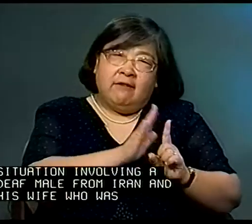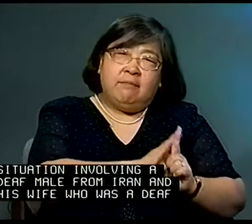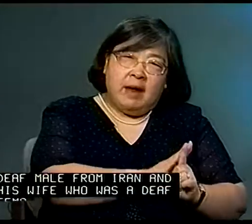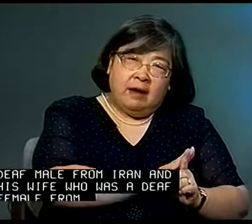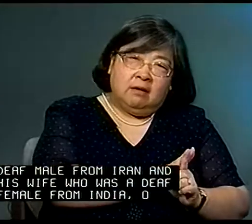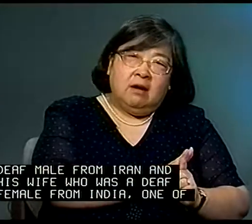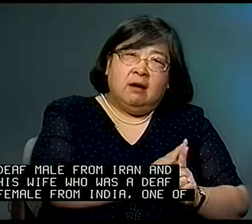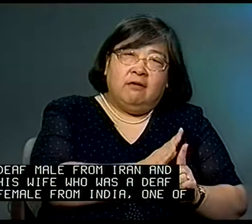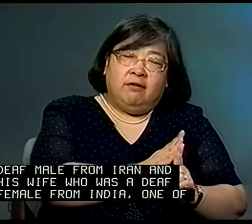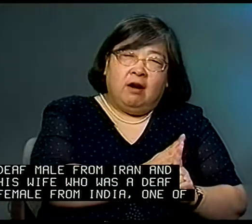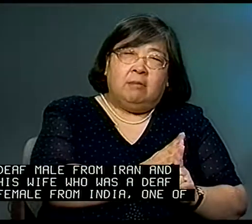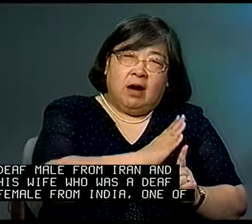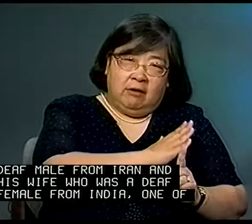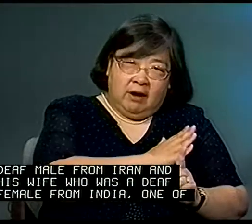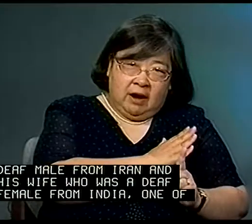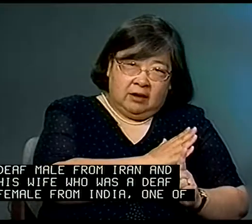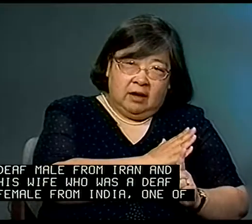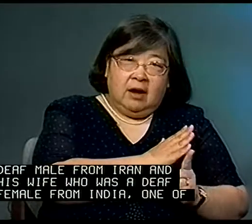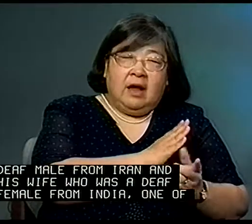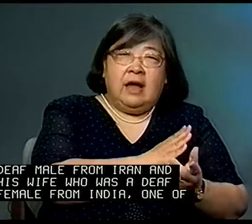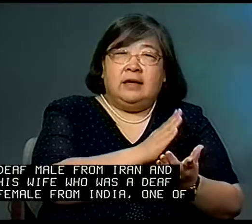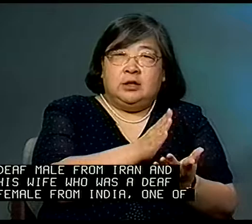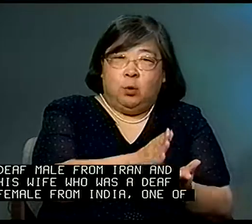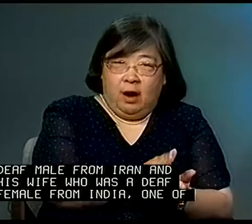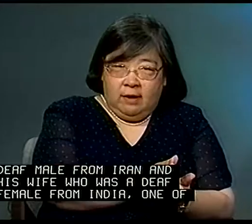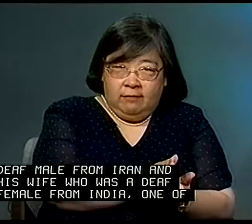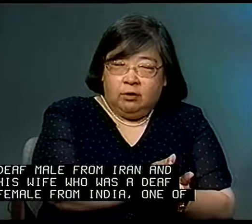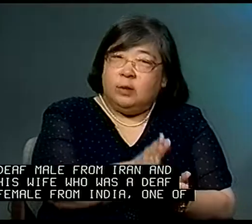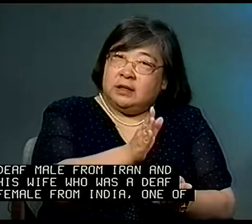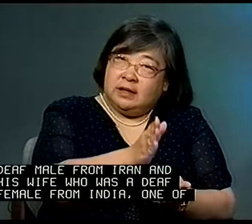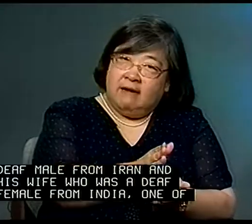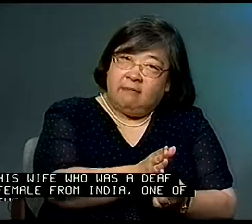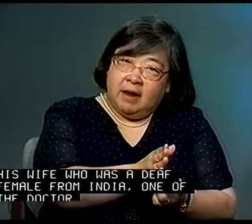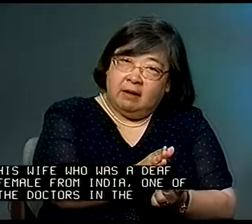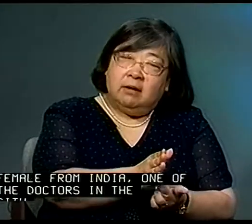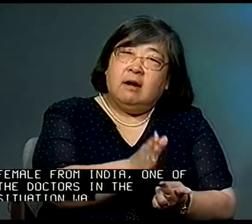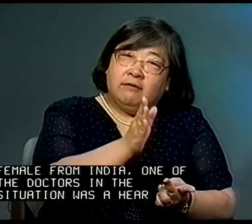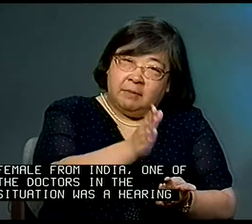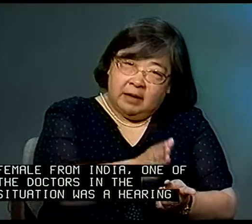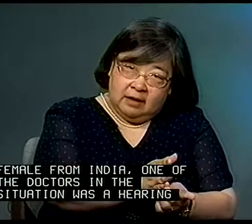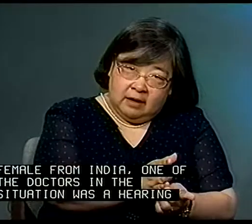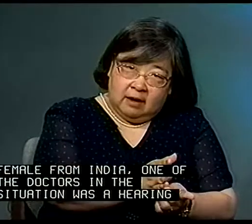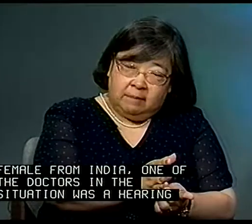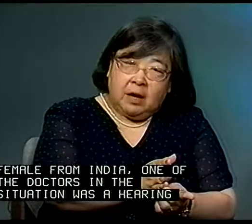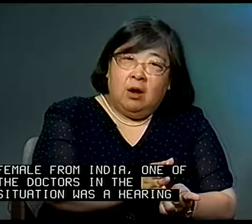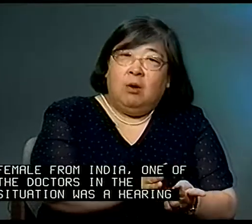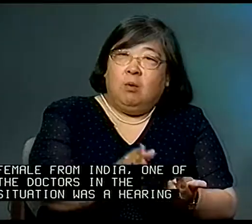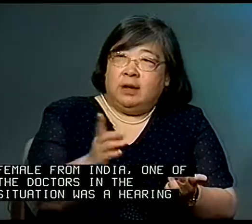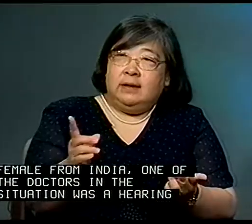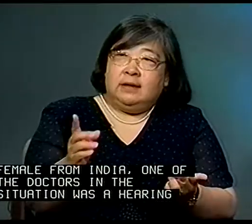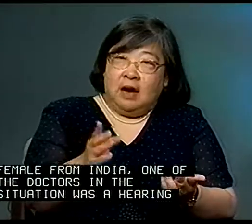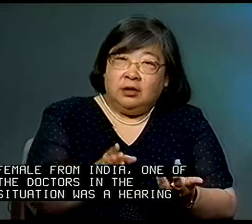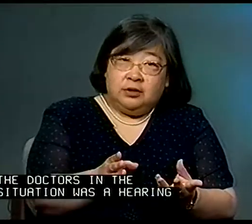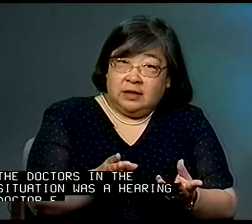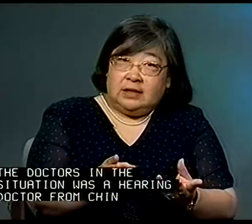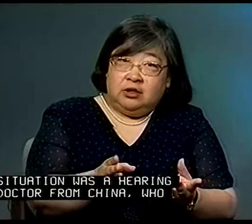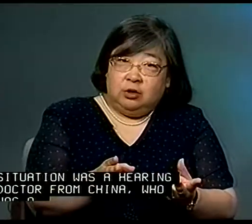a deaf male from Iran, and his wife, who was a deaf male, from India. One of the doctors in the